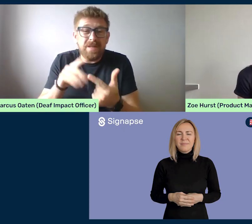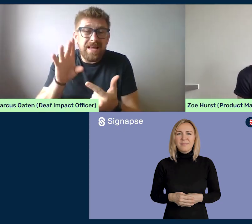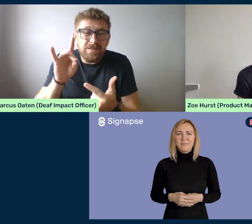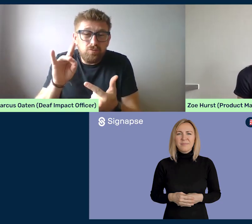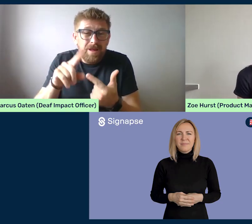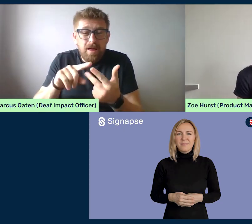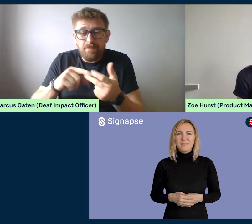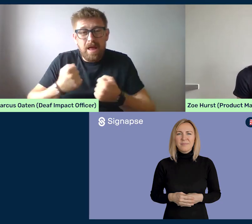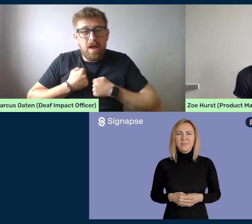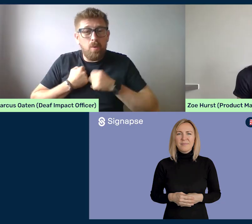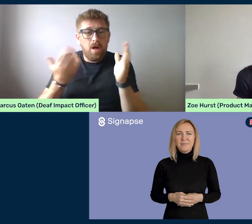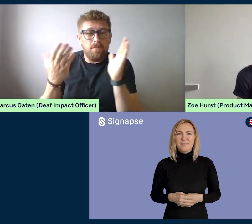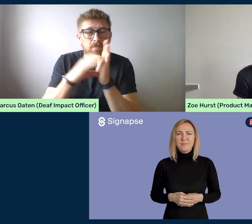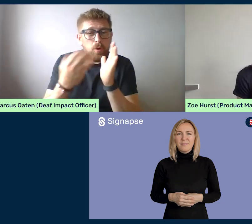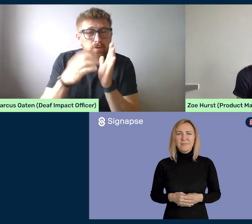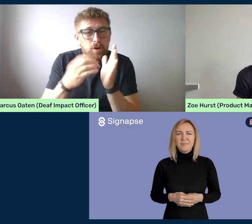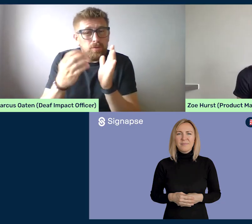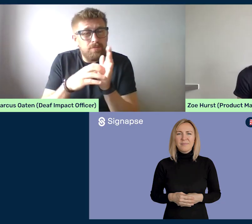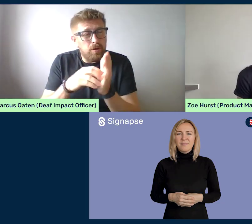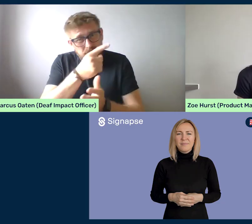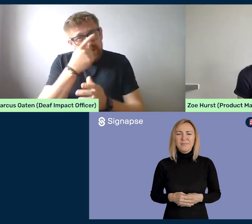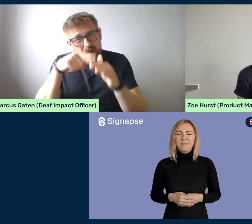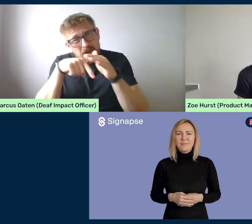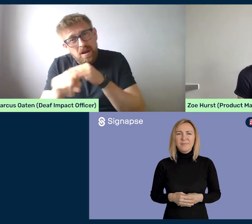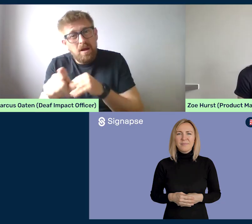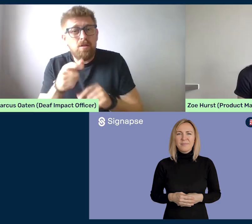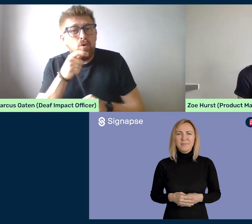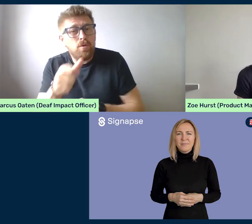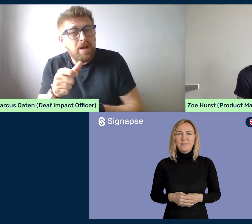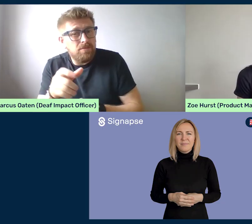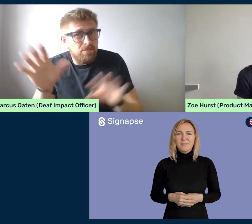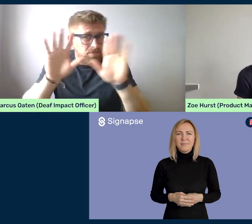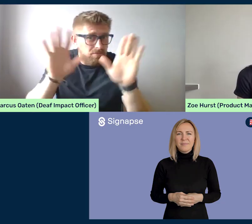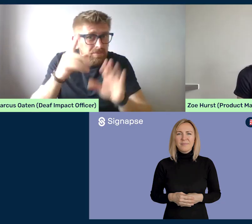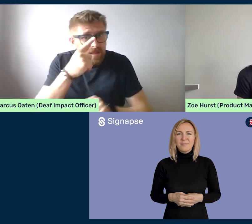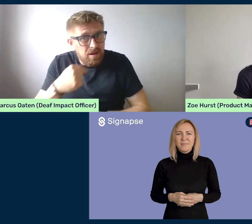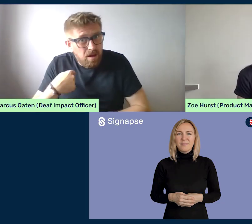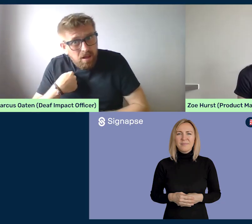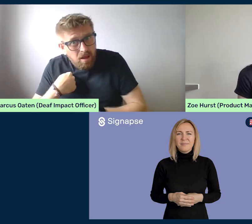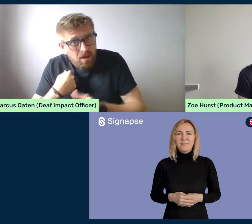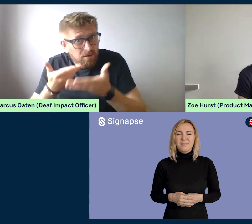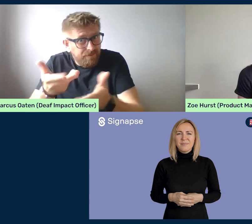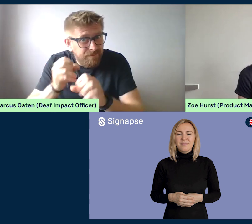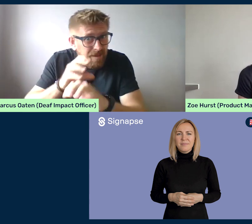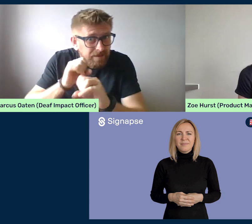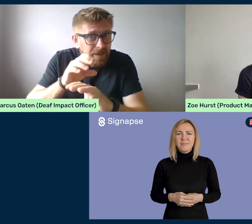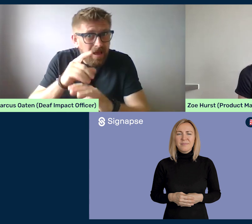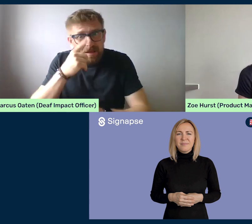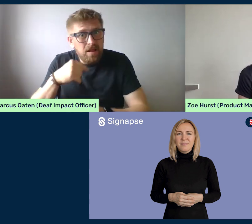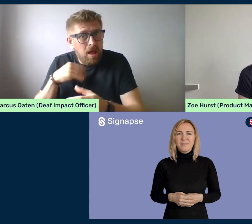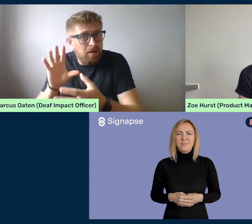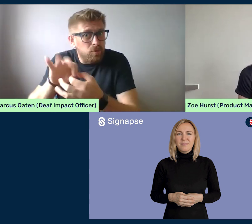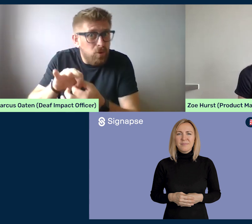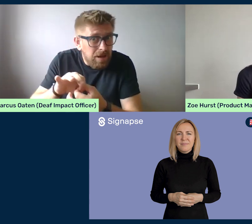through online. We also have a presence on Instagram and Facebook. So on social